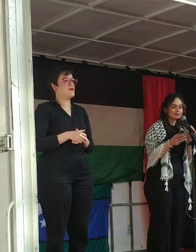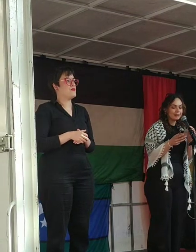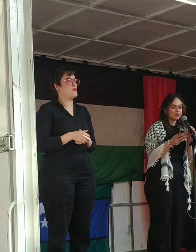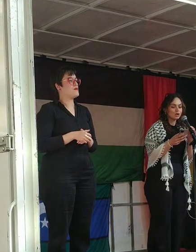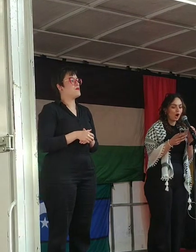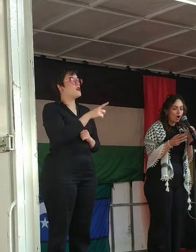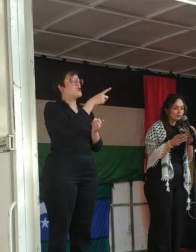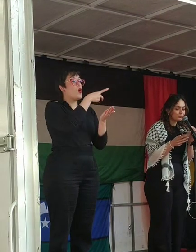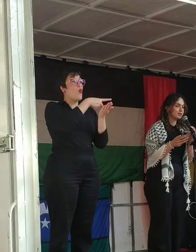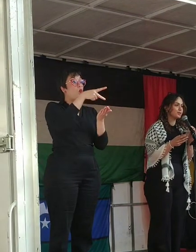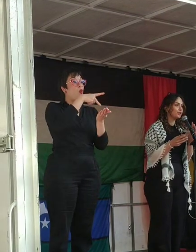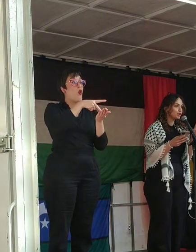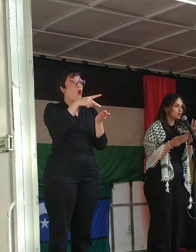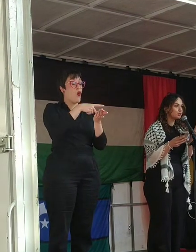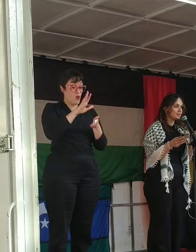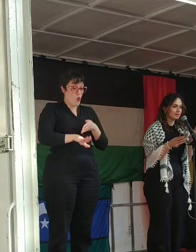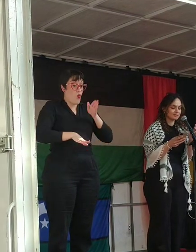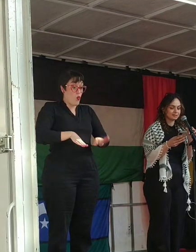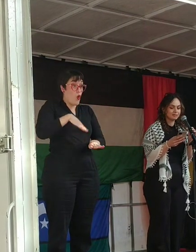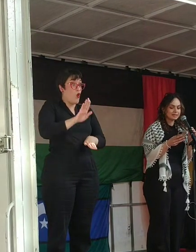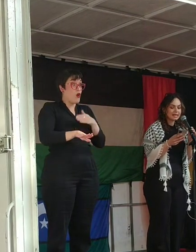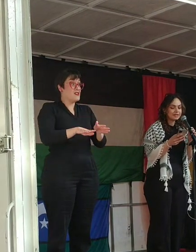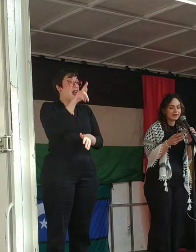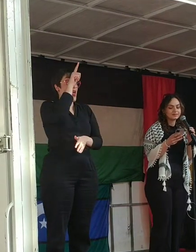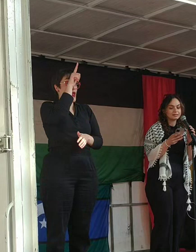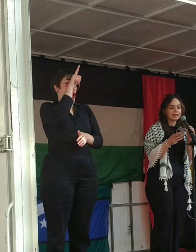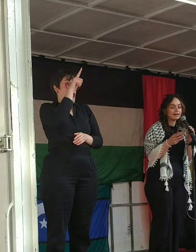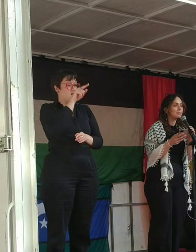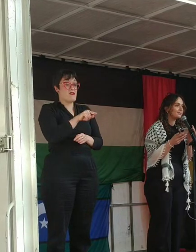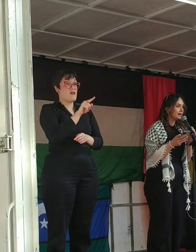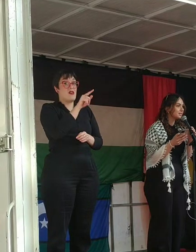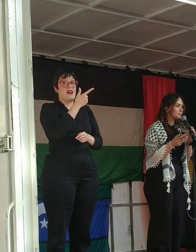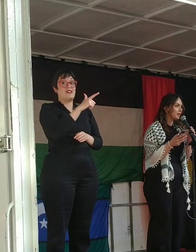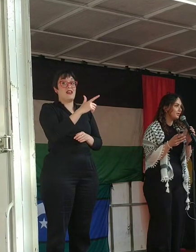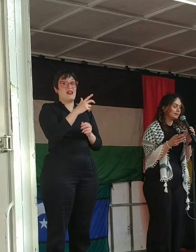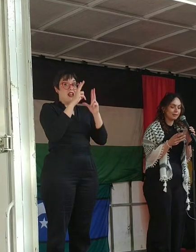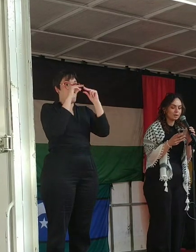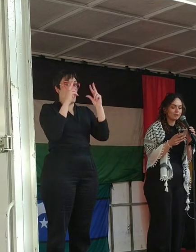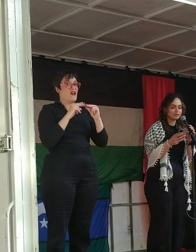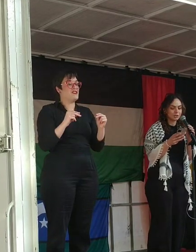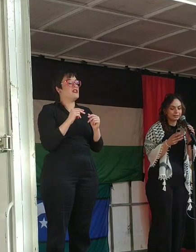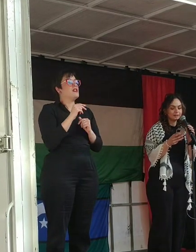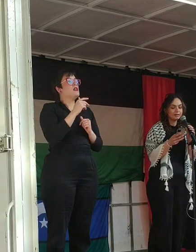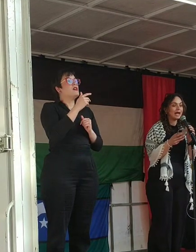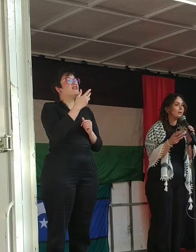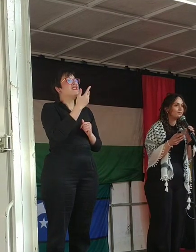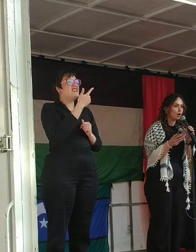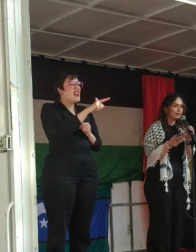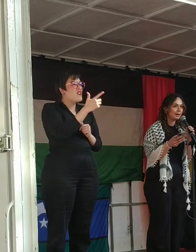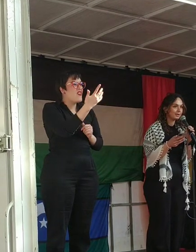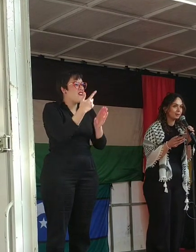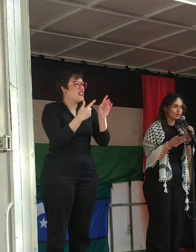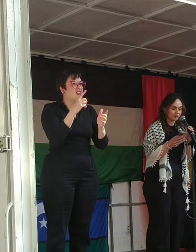She walked to Lebanon on foot with her 2 sons. 75 years later, and my family spread around Lebanon and Australia, and